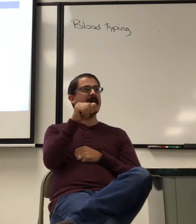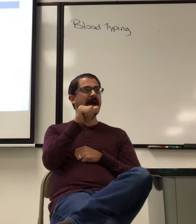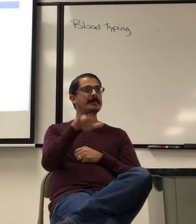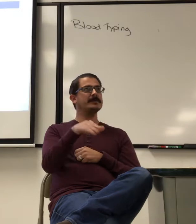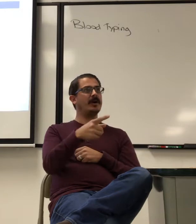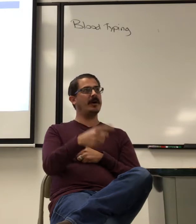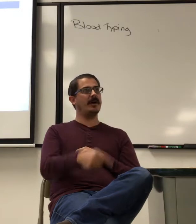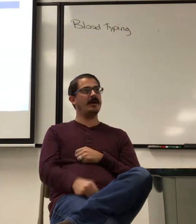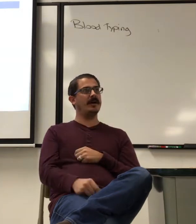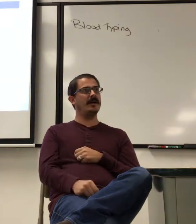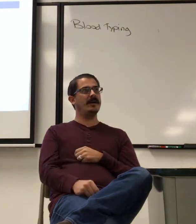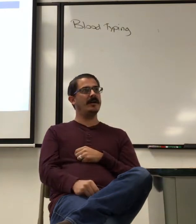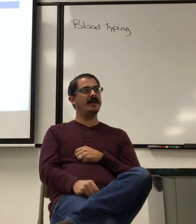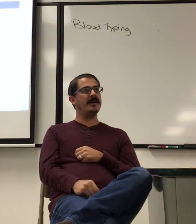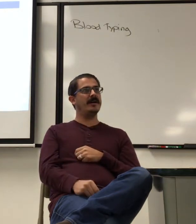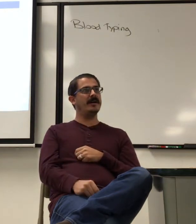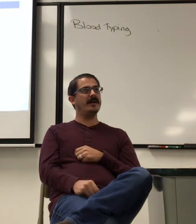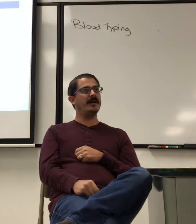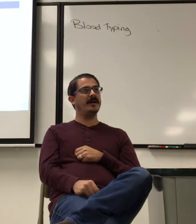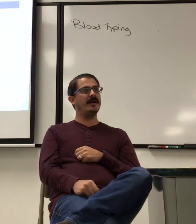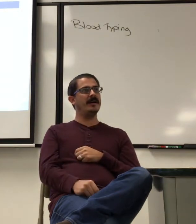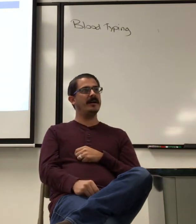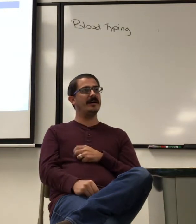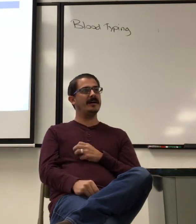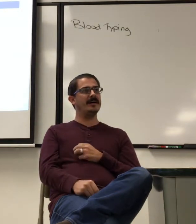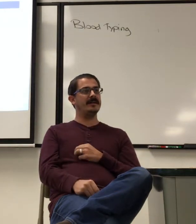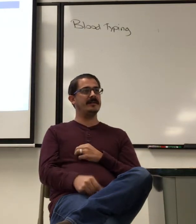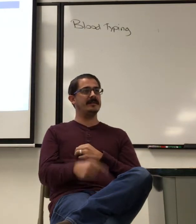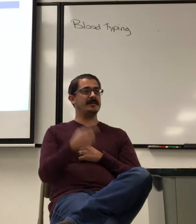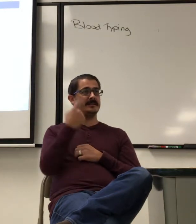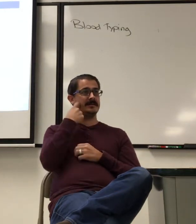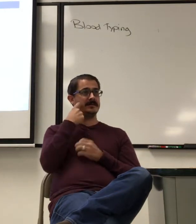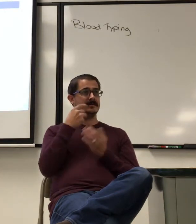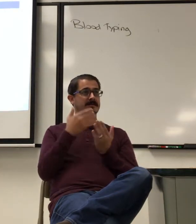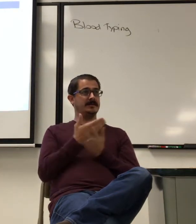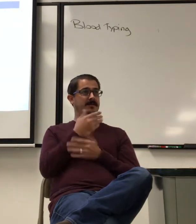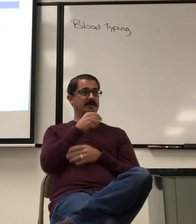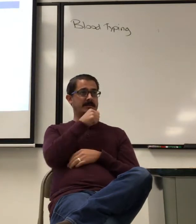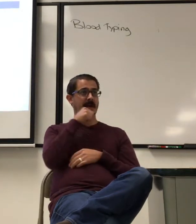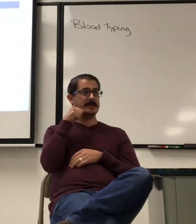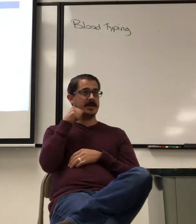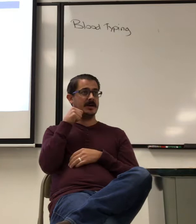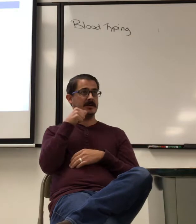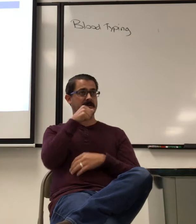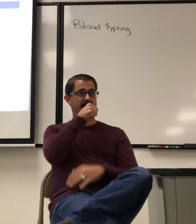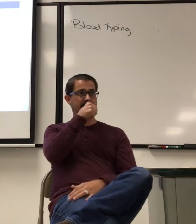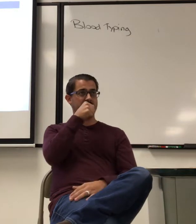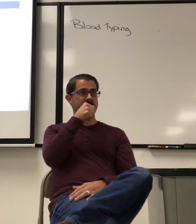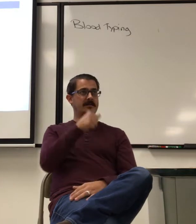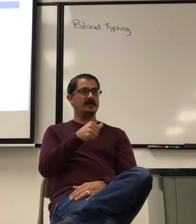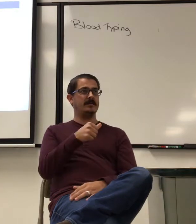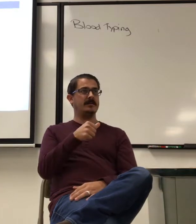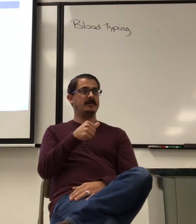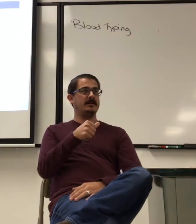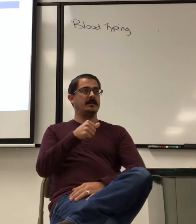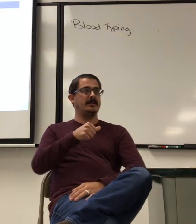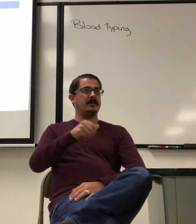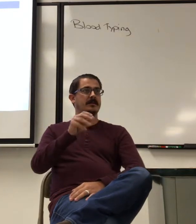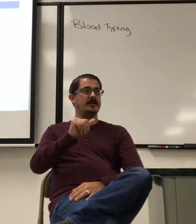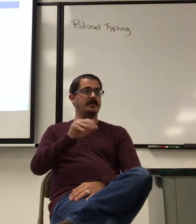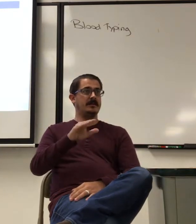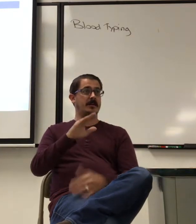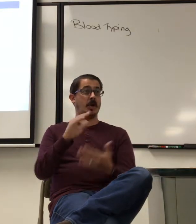prevent that. So there are different reasons you want to give people other people's blood in emergency situations or chemotherapy